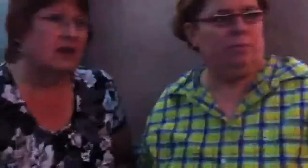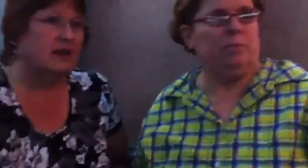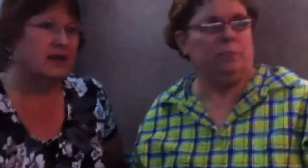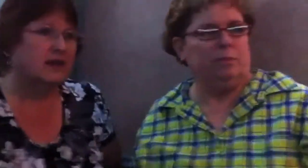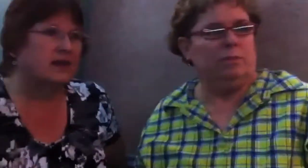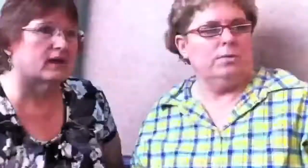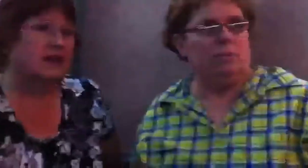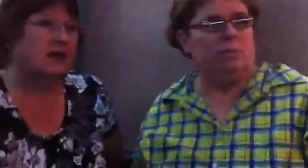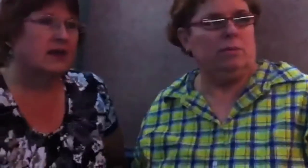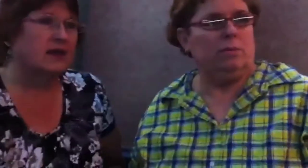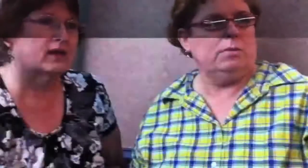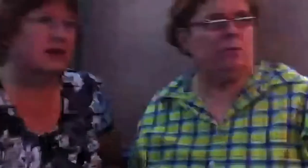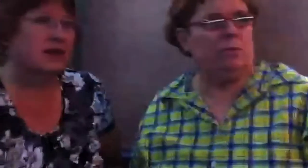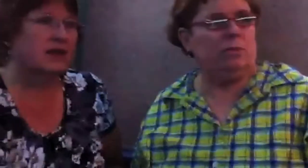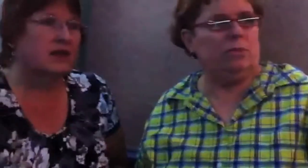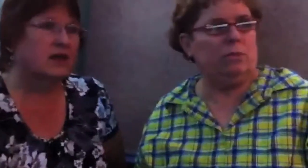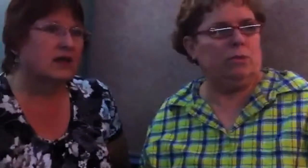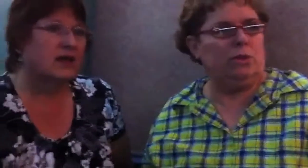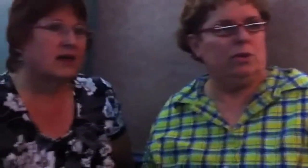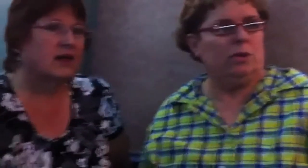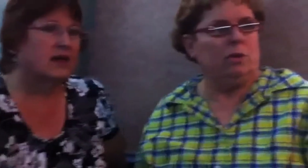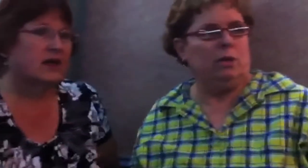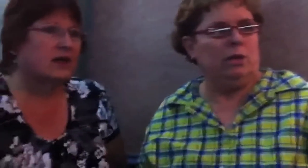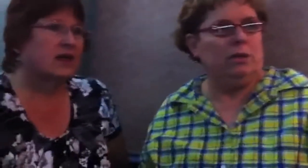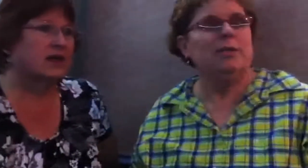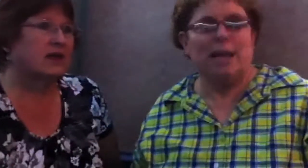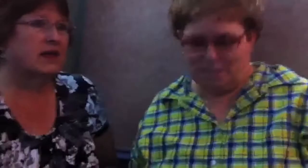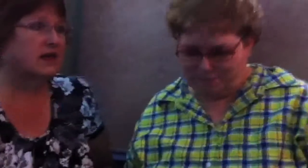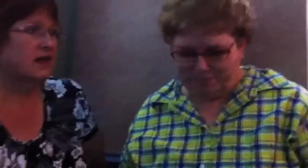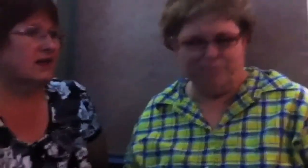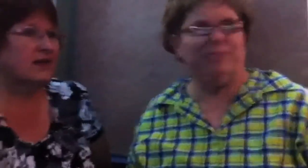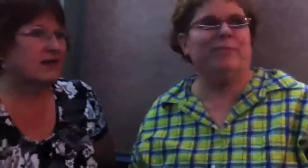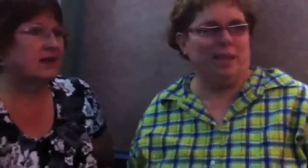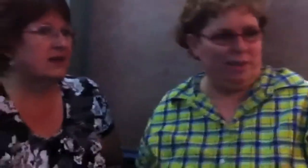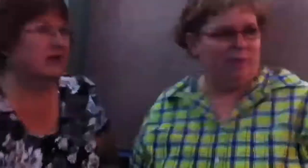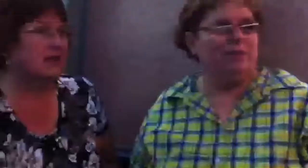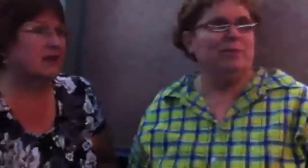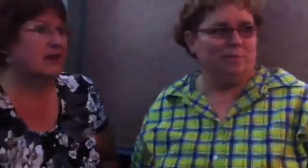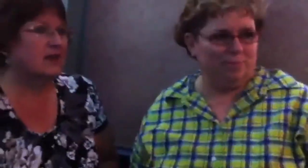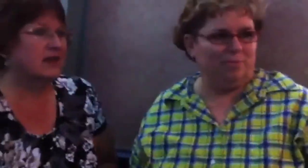the subtitles and going in and out of sound?